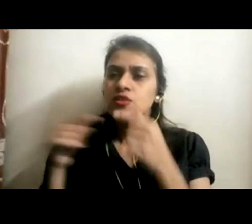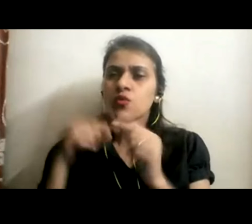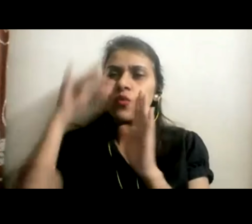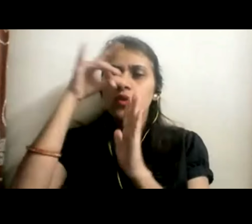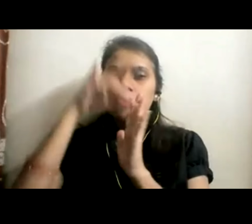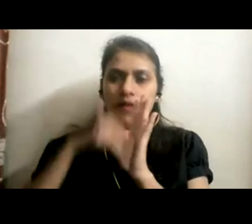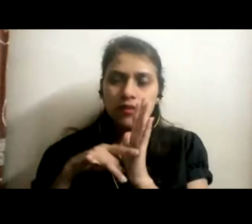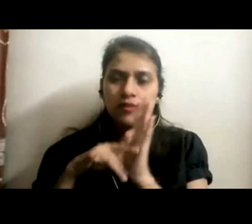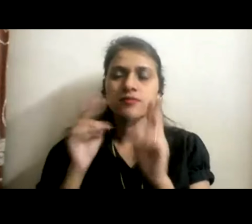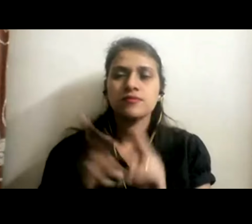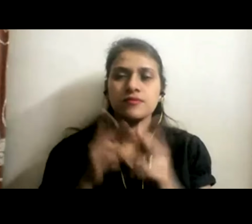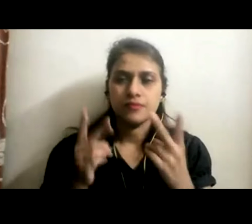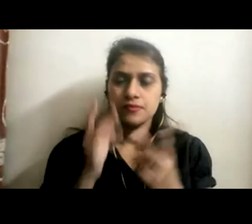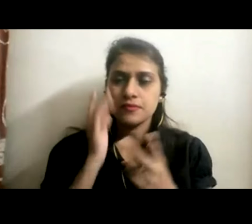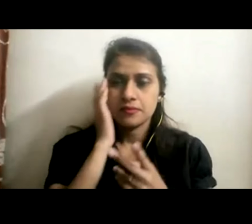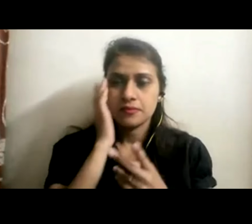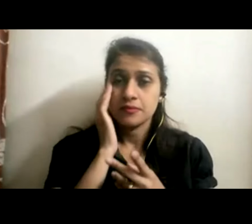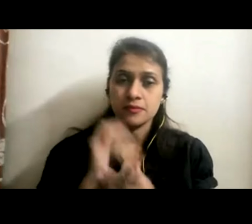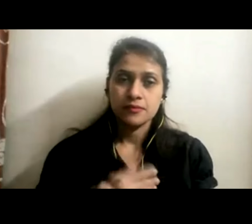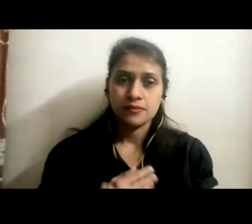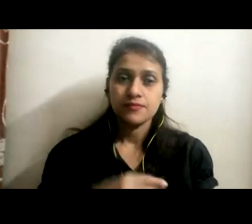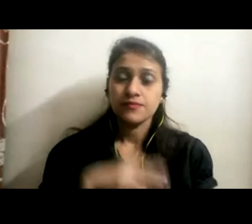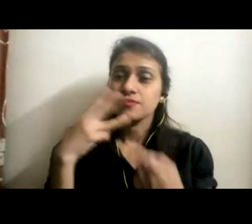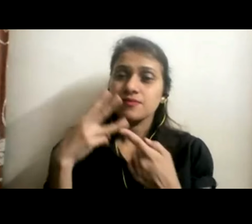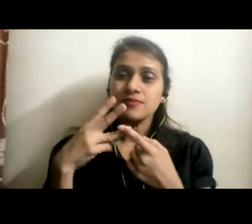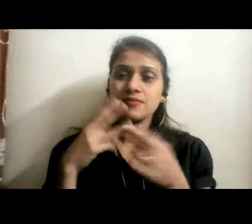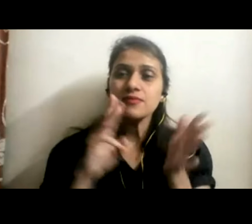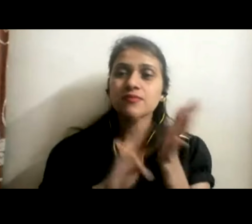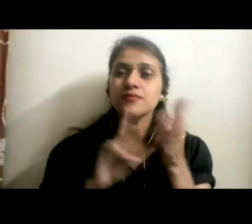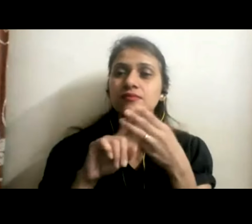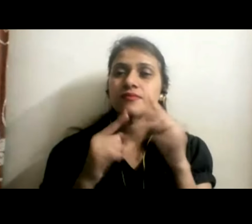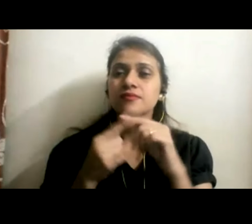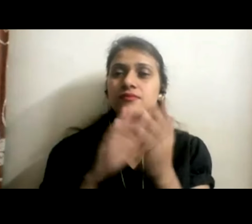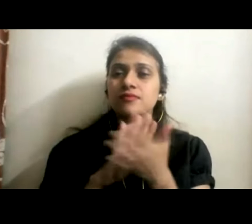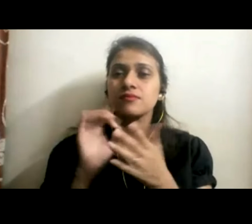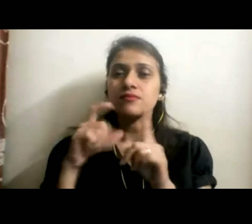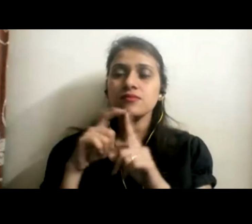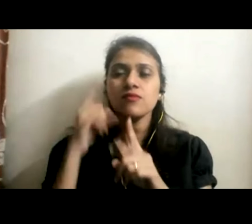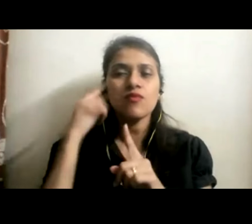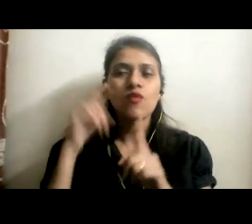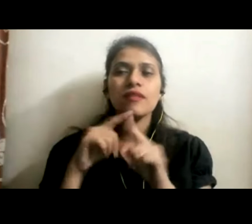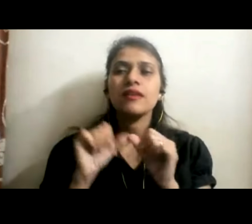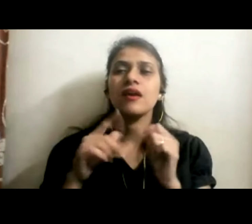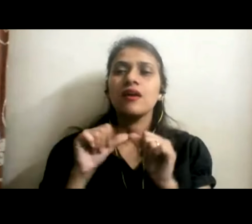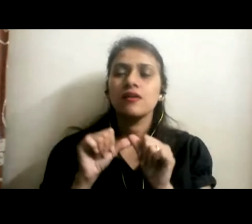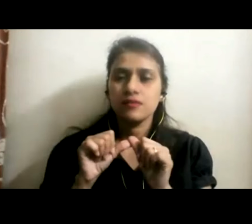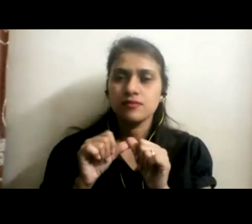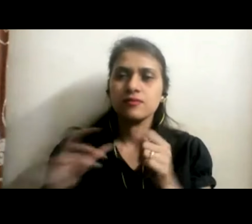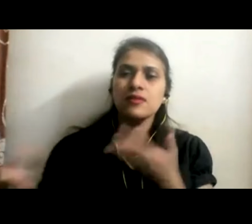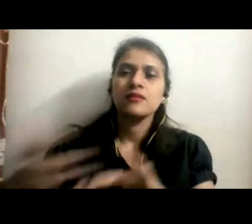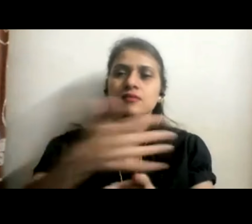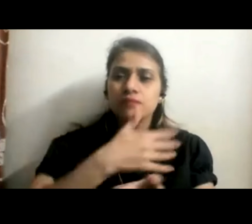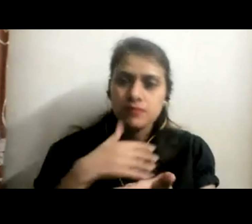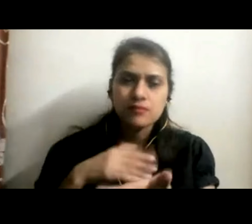to. Coming to the methods of data collection, again, there can be various methods. There are